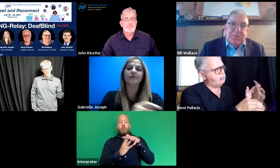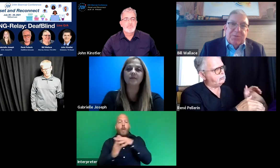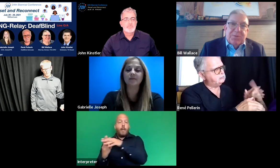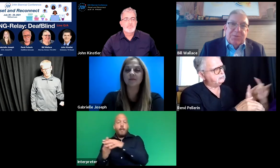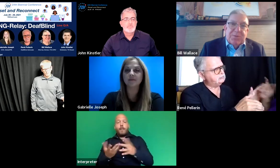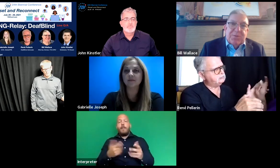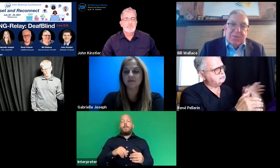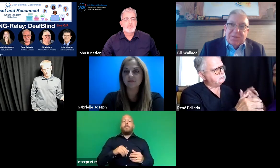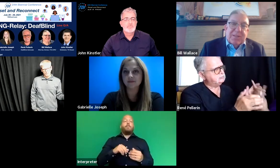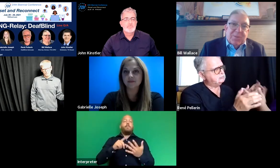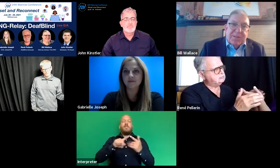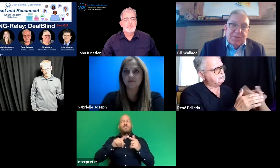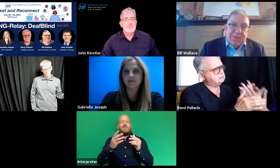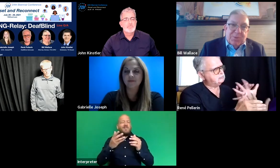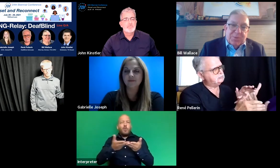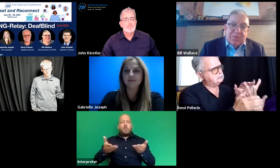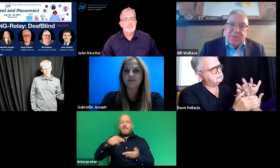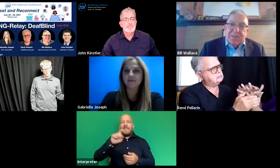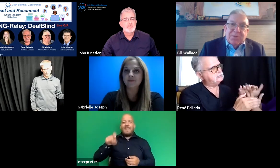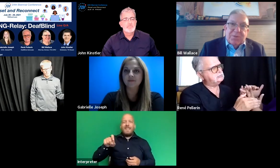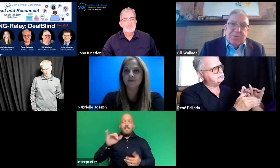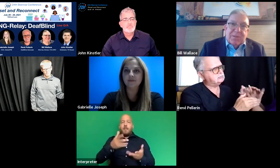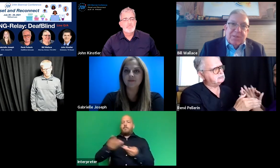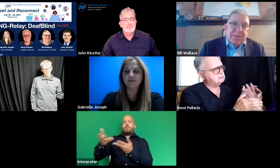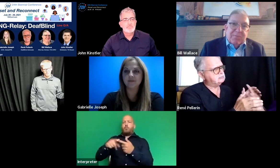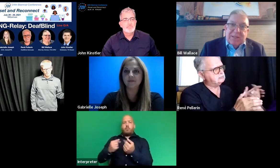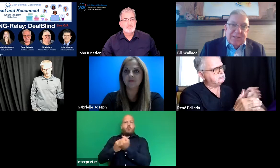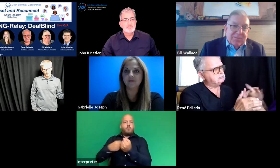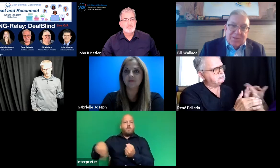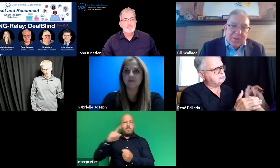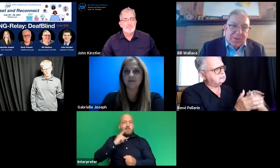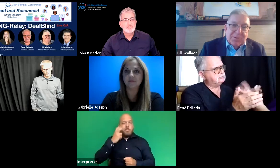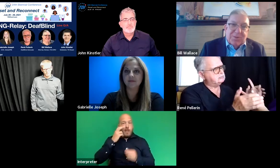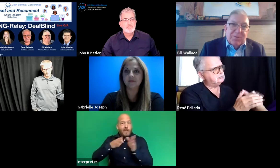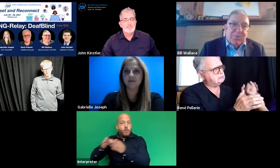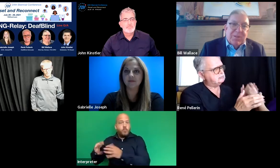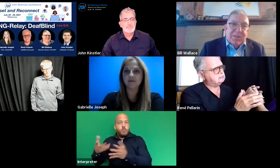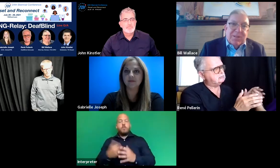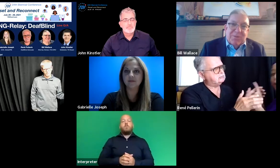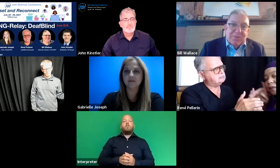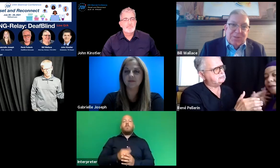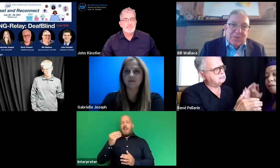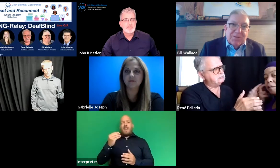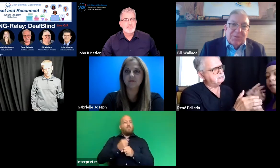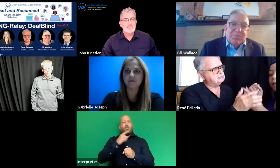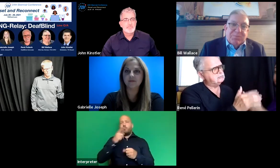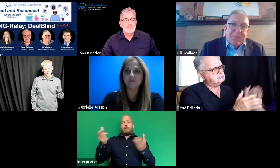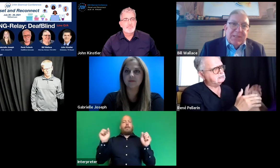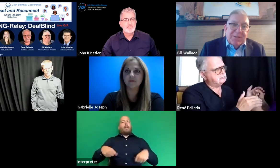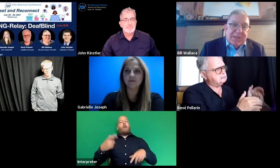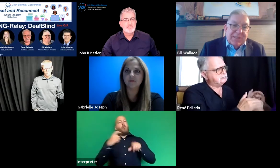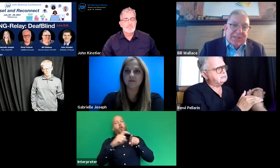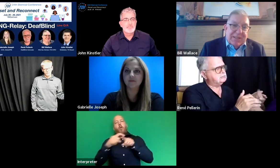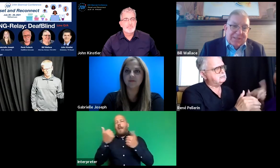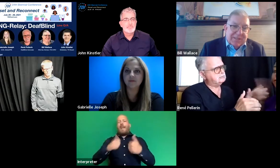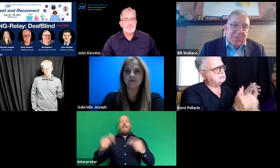used to assist deafblind individuals to make calls to whoever they want to. And